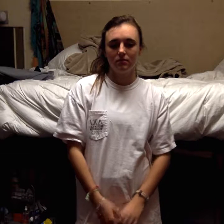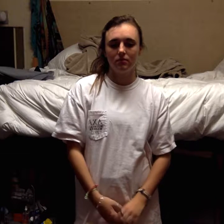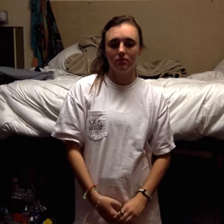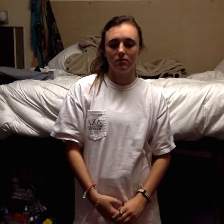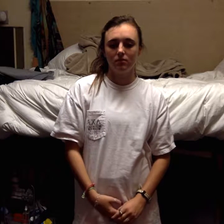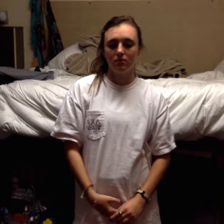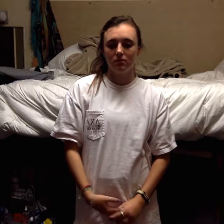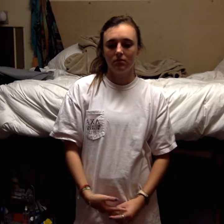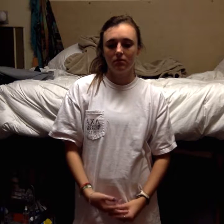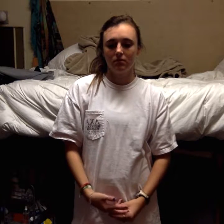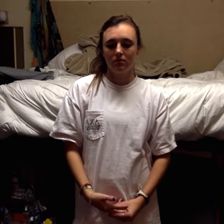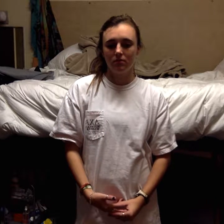Magnetic?